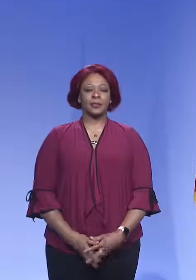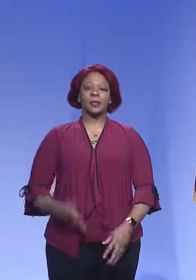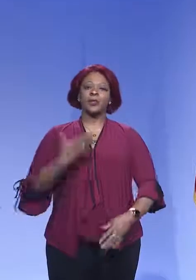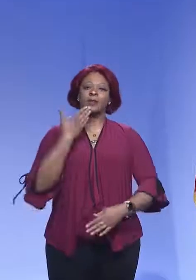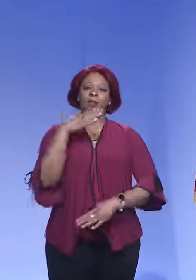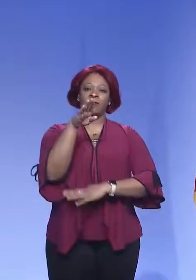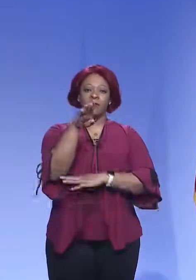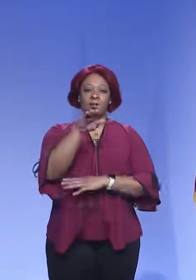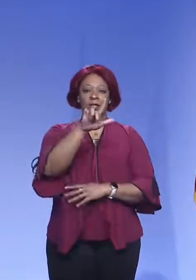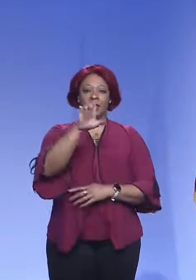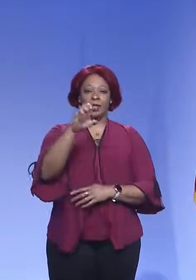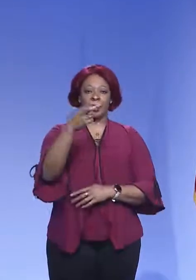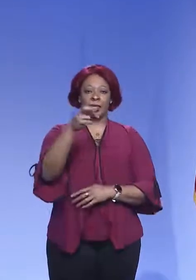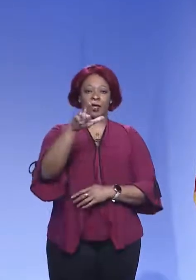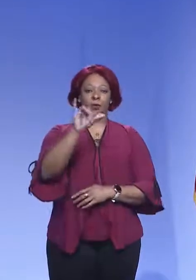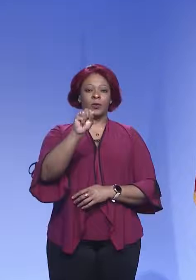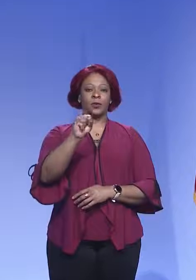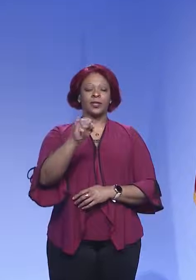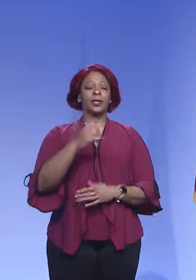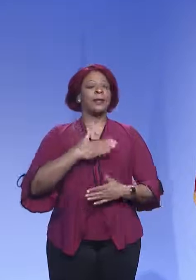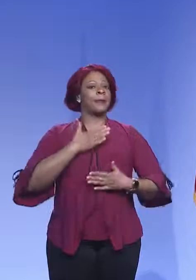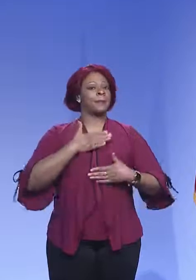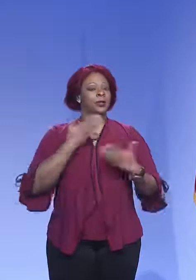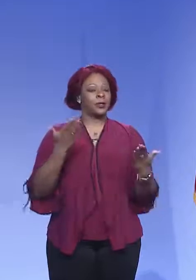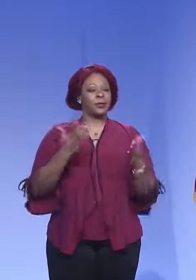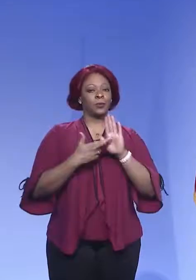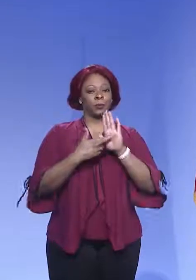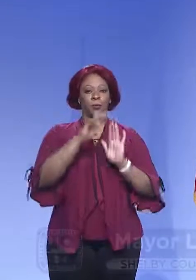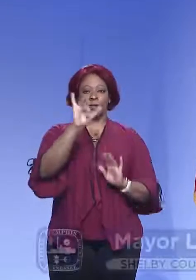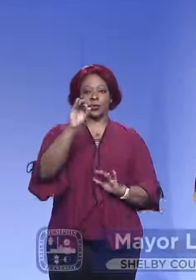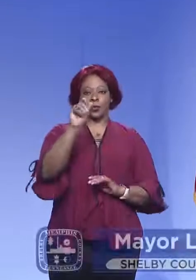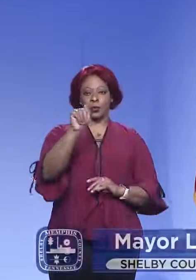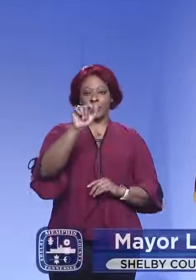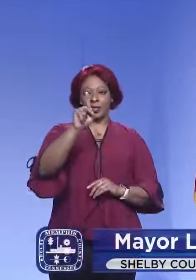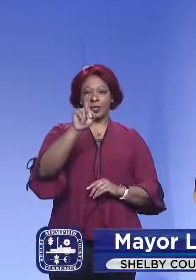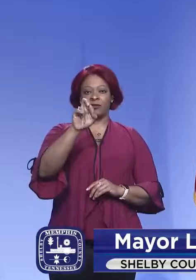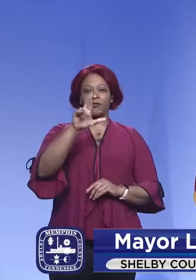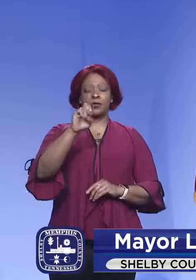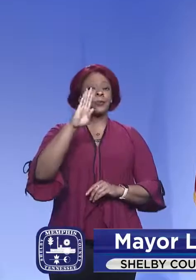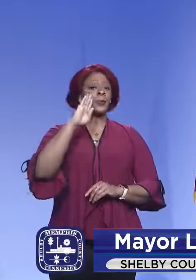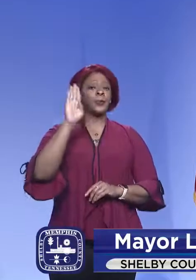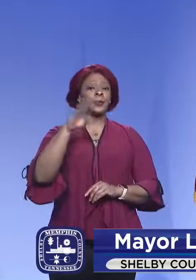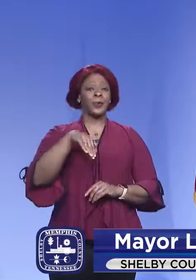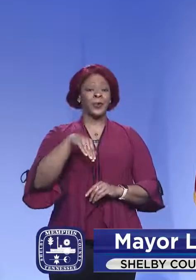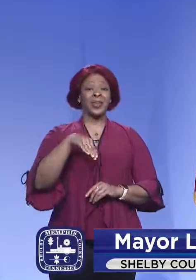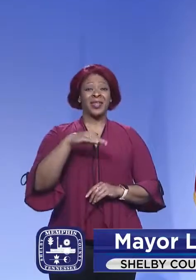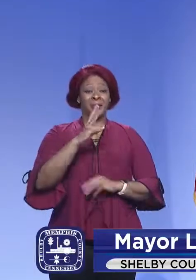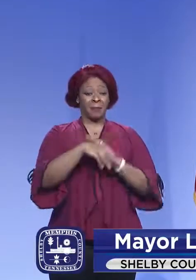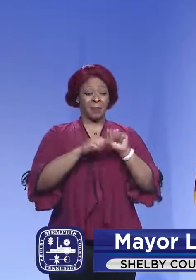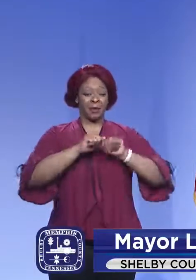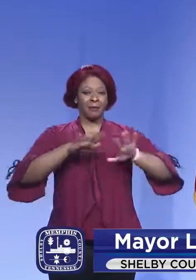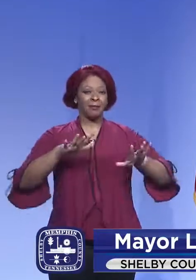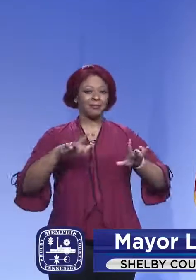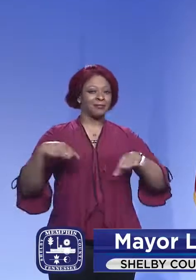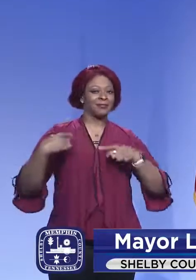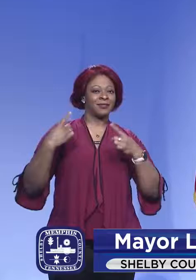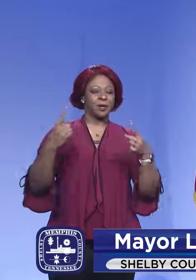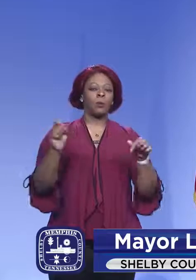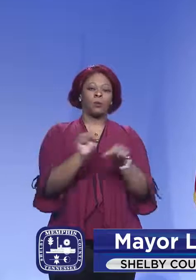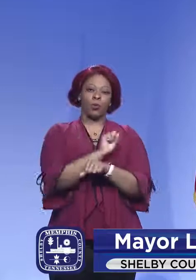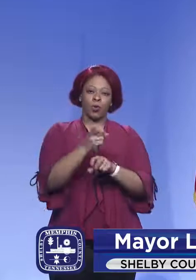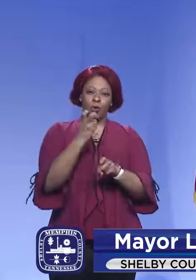Good afternoon. Lee Harris, pleased to be here on behalf of the Joint Task Force. As you know, since the pandemic began, we have worked really hard